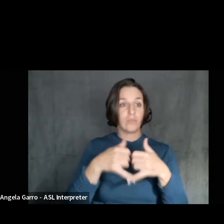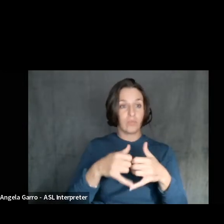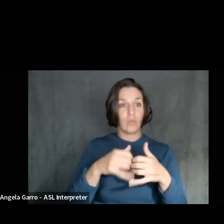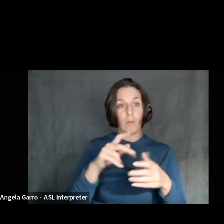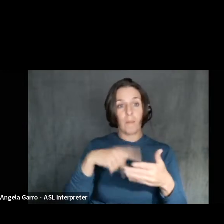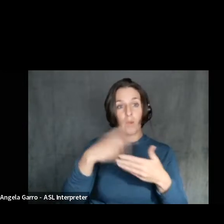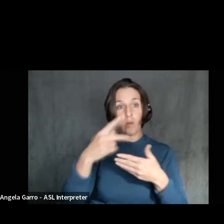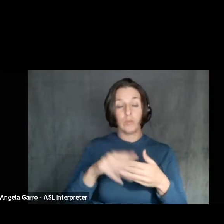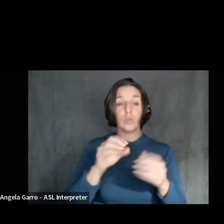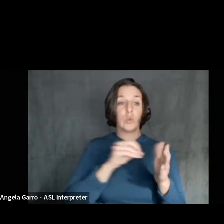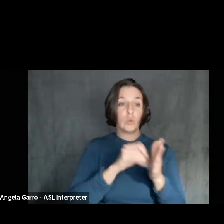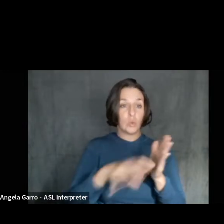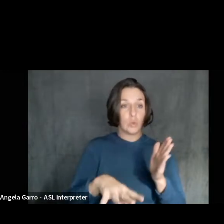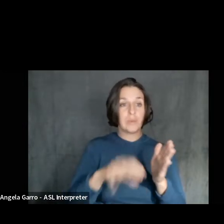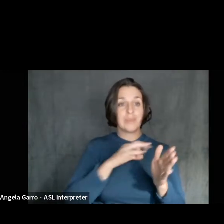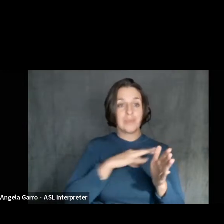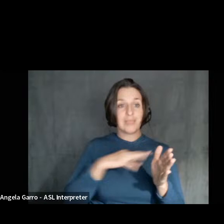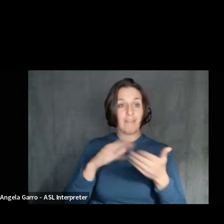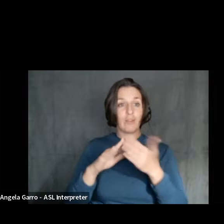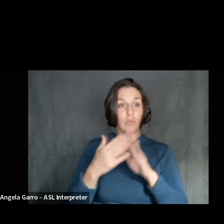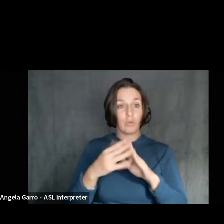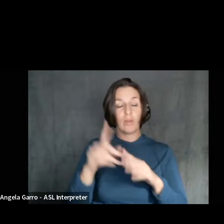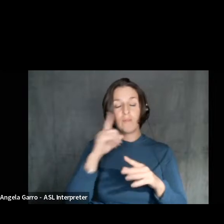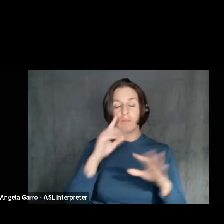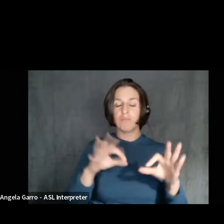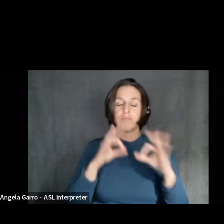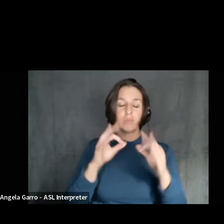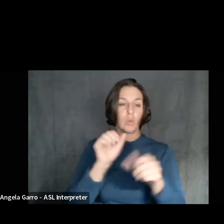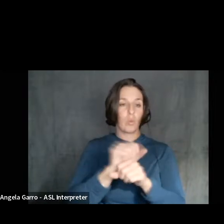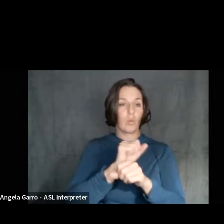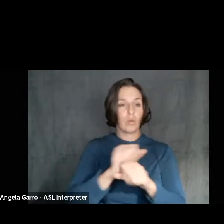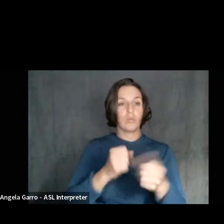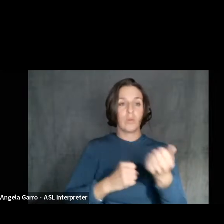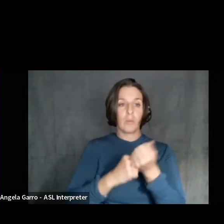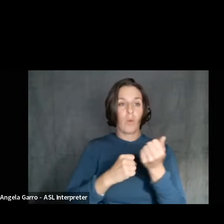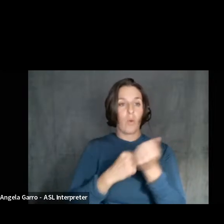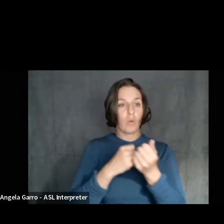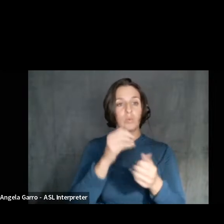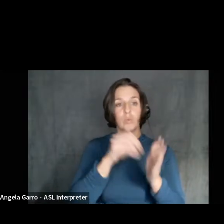your exemplary work supporting students with disabilities. I'll present the plaque.